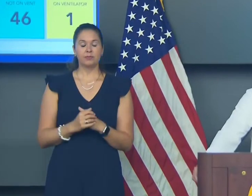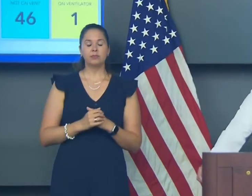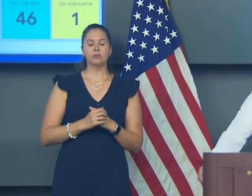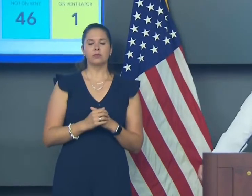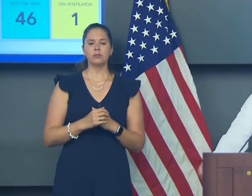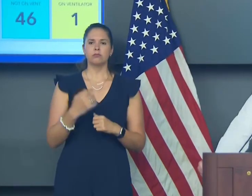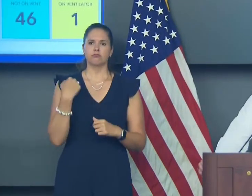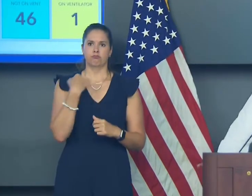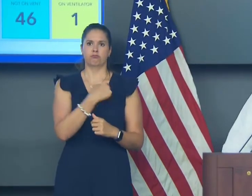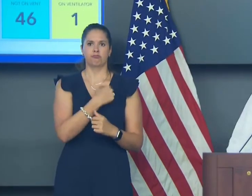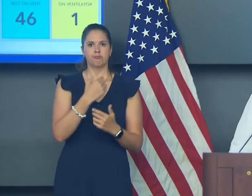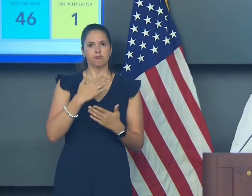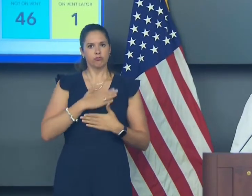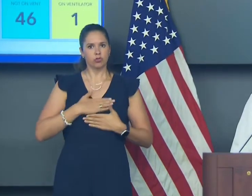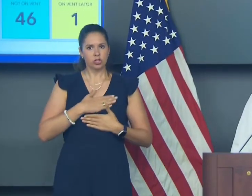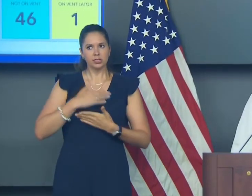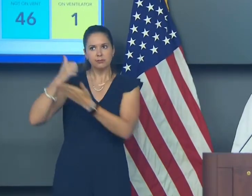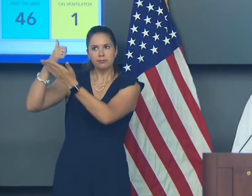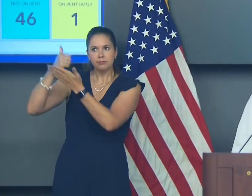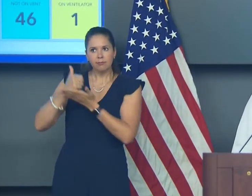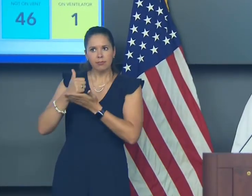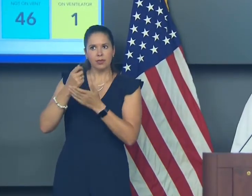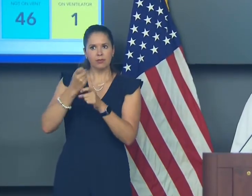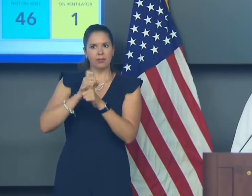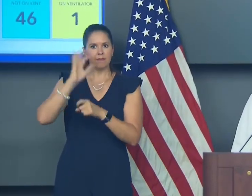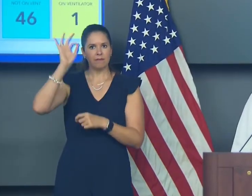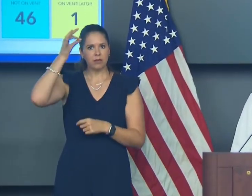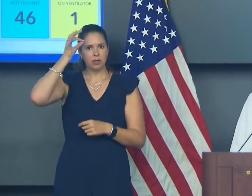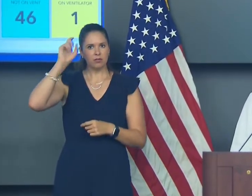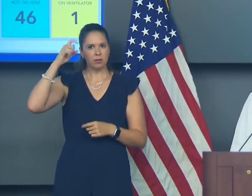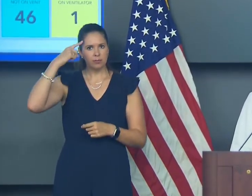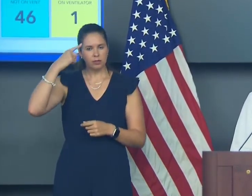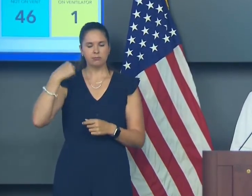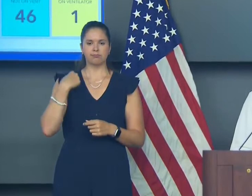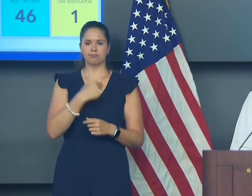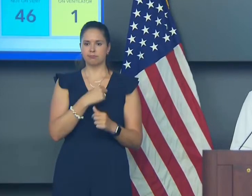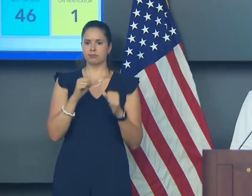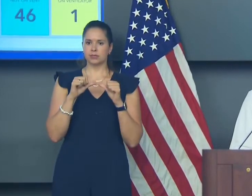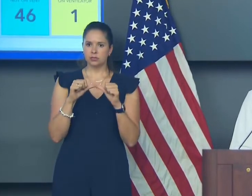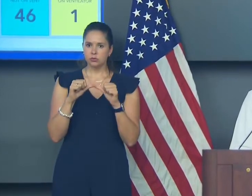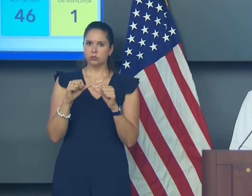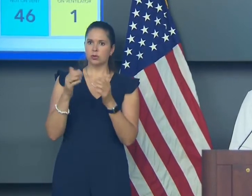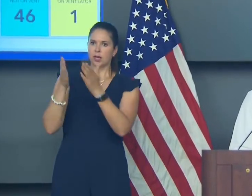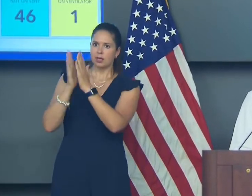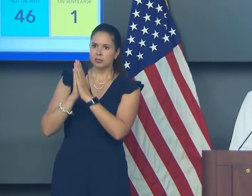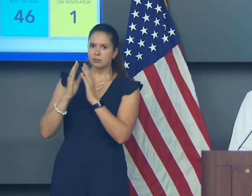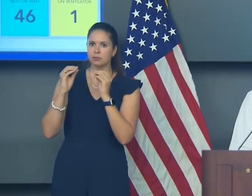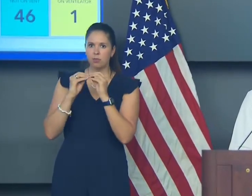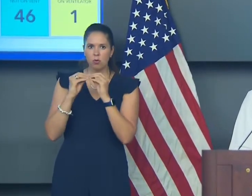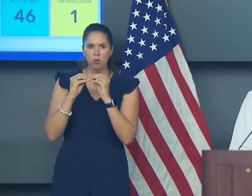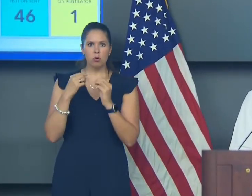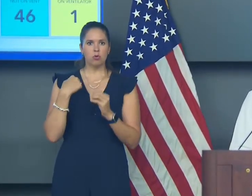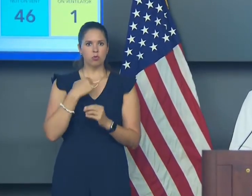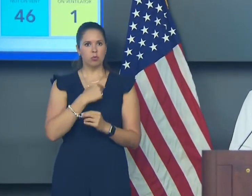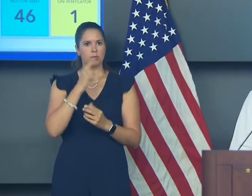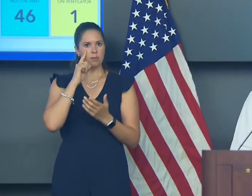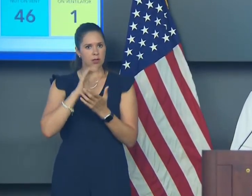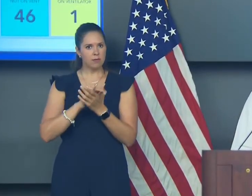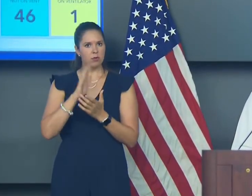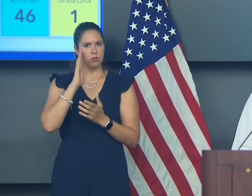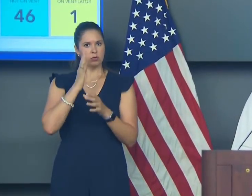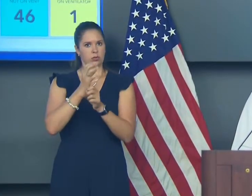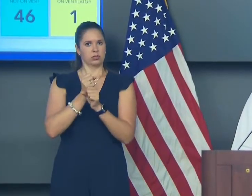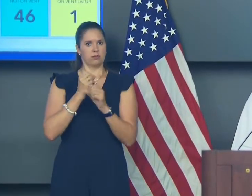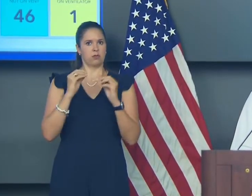So while we appreciate the assistance we're receiving from the federal government, and we continue to ask for more, and we believe we will receive